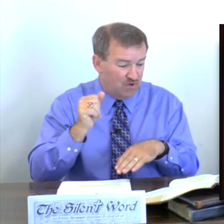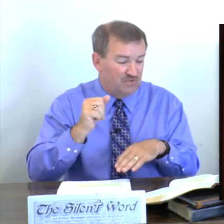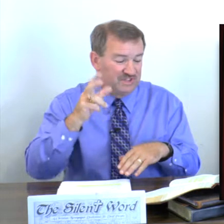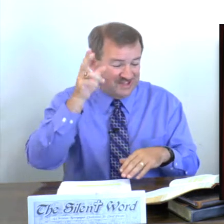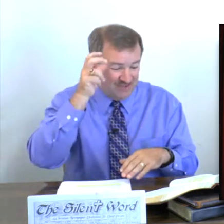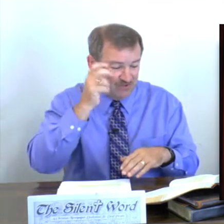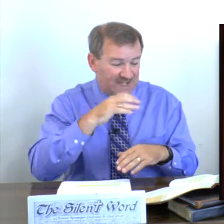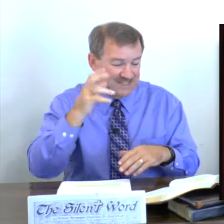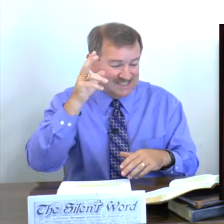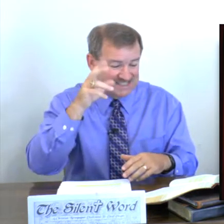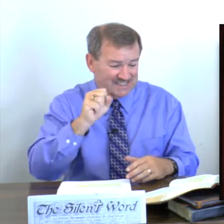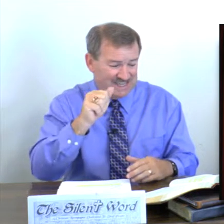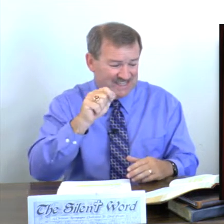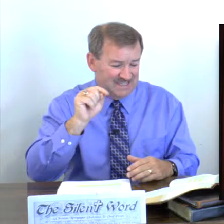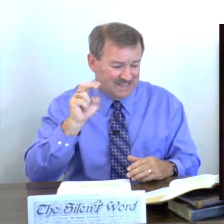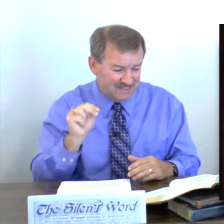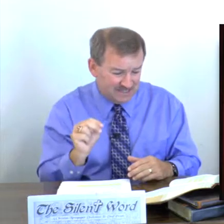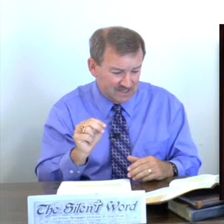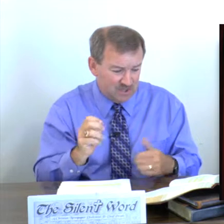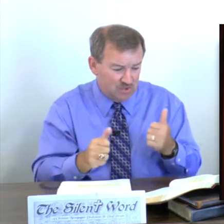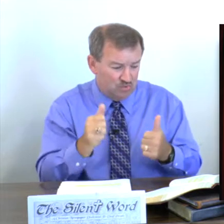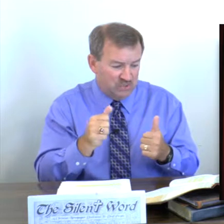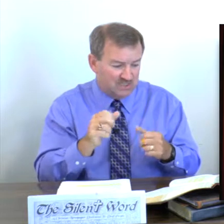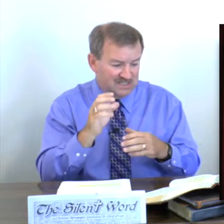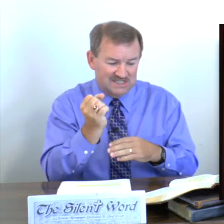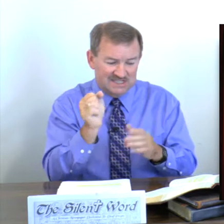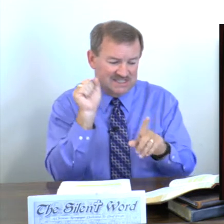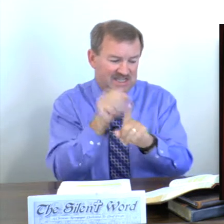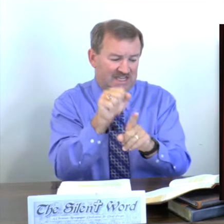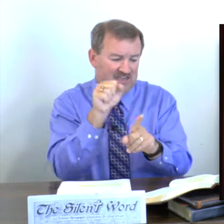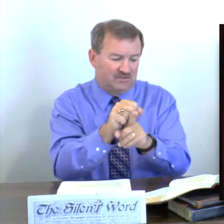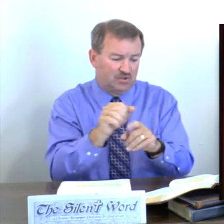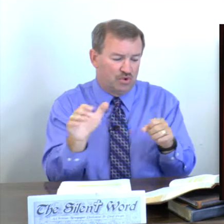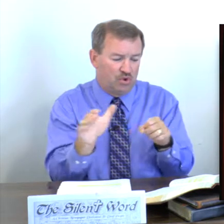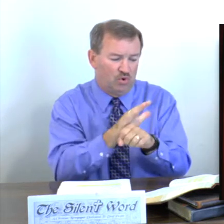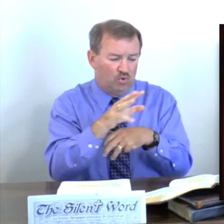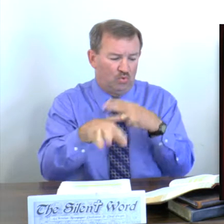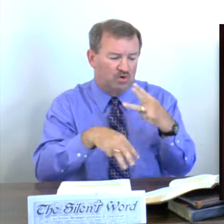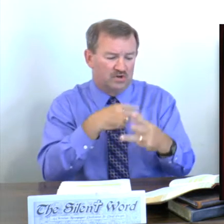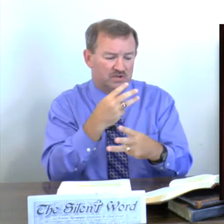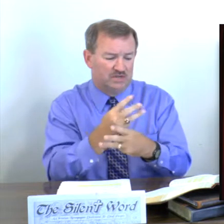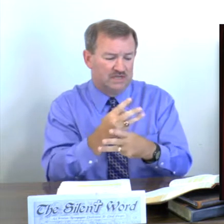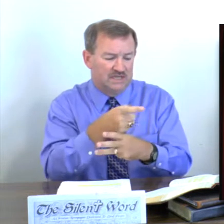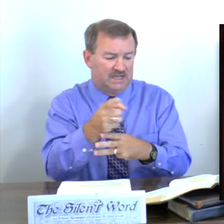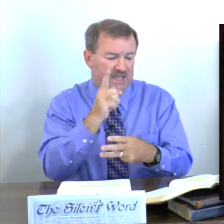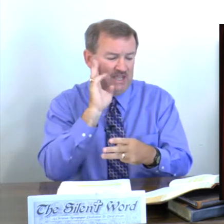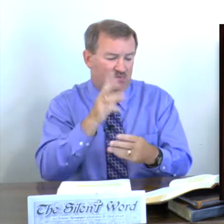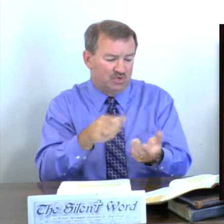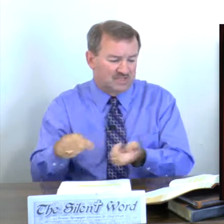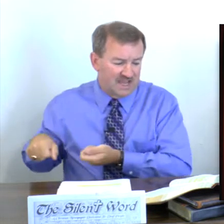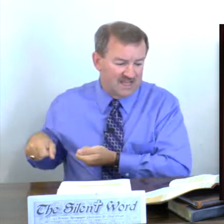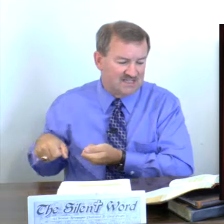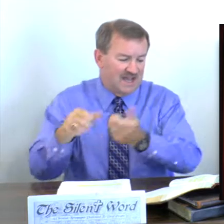Called the devil and Satan, which deceived the whole world. He was cast